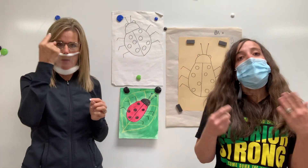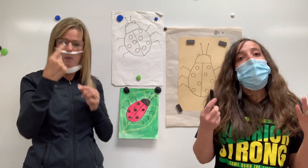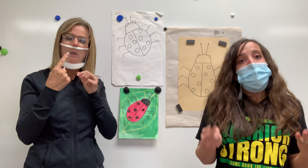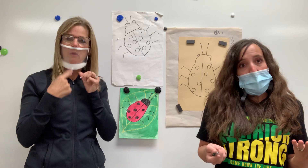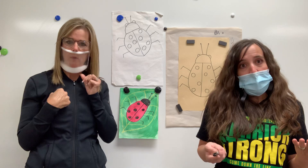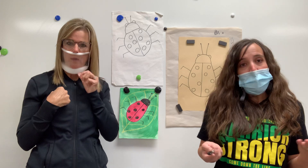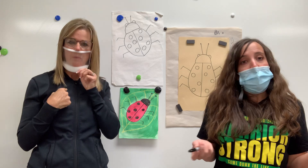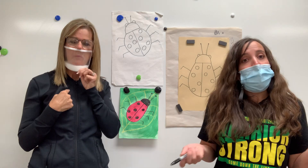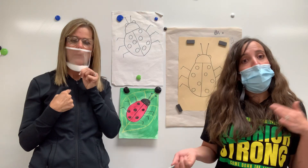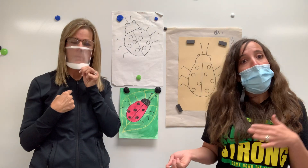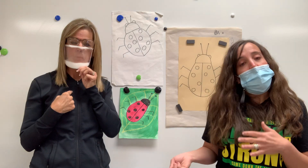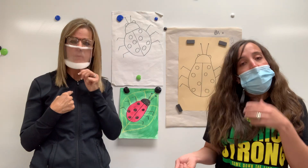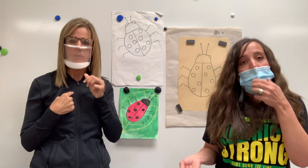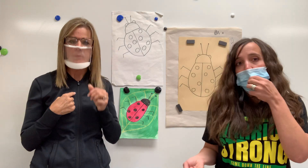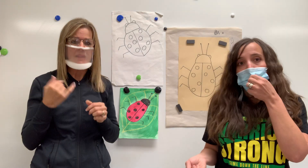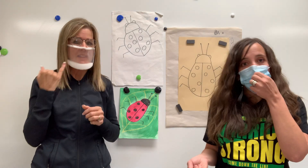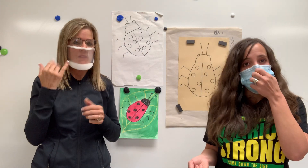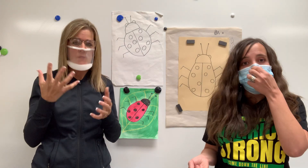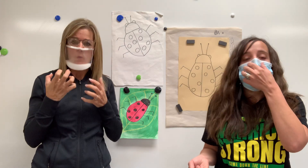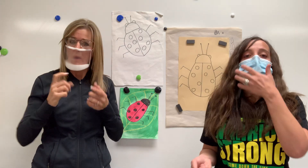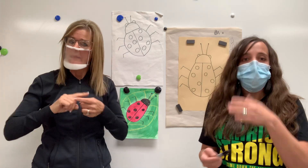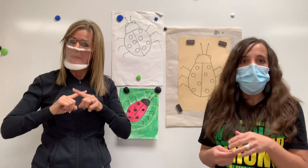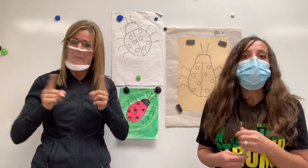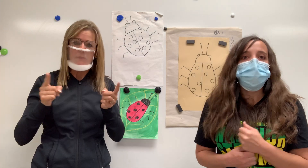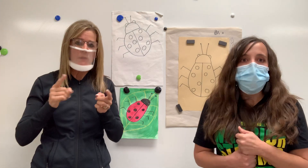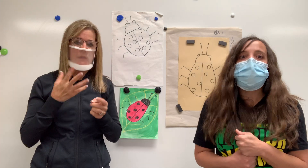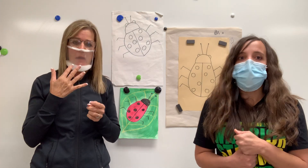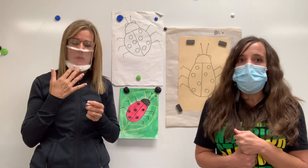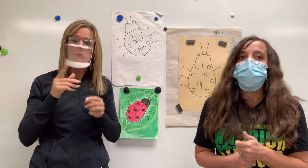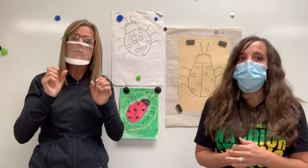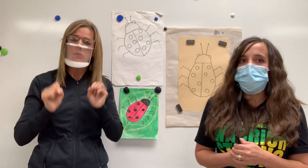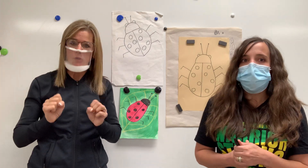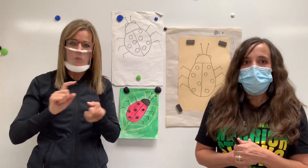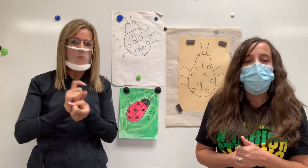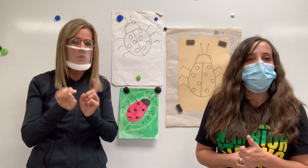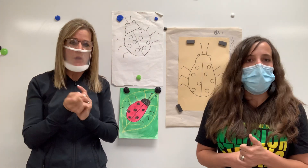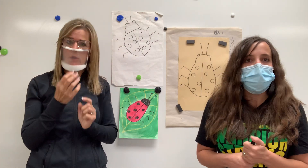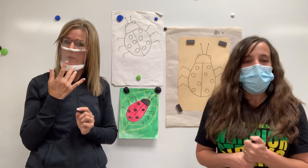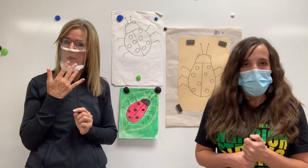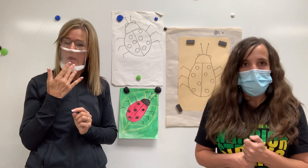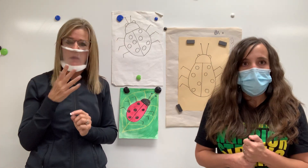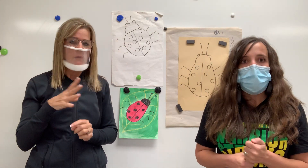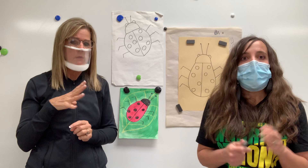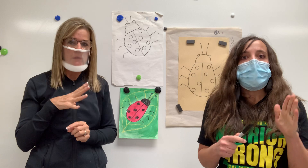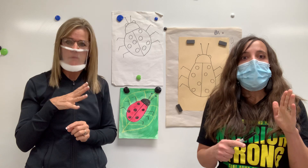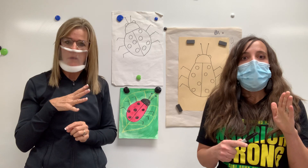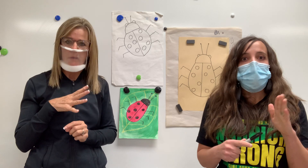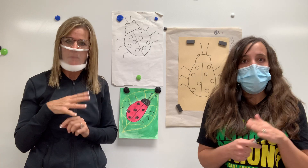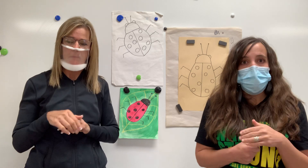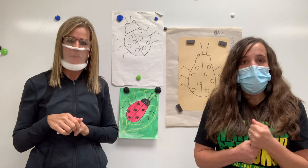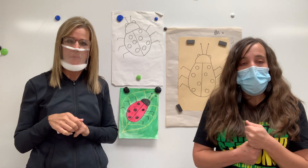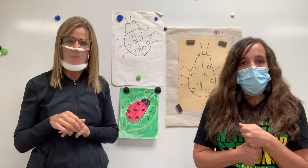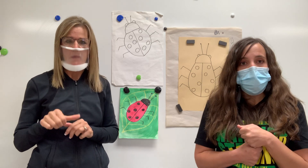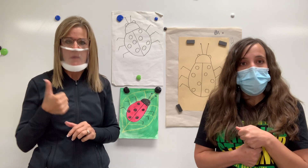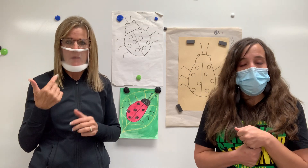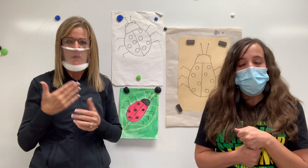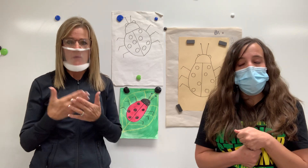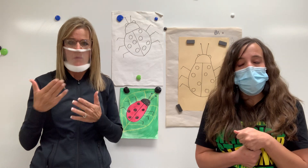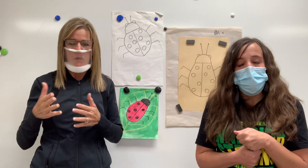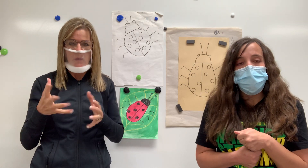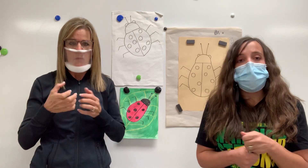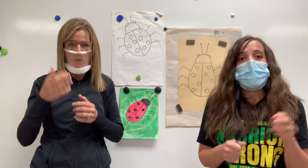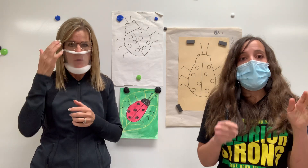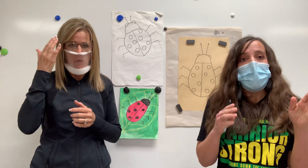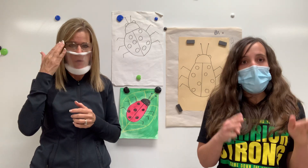realistic. But if you want something totally different, you can do something totally different. That is fine. Another thing I want you to